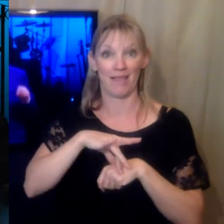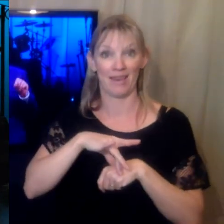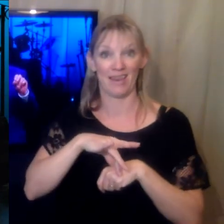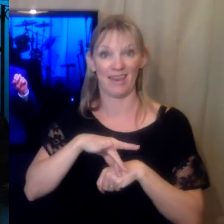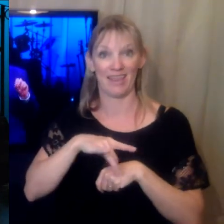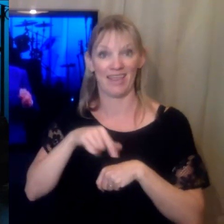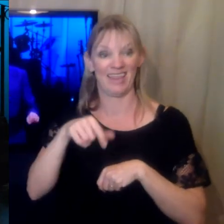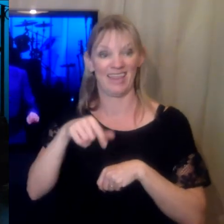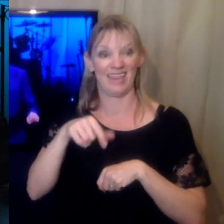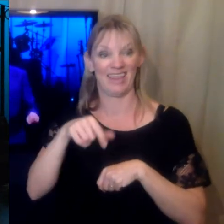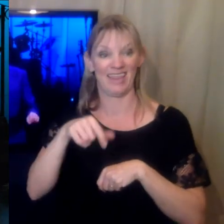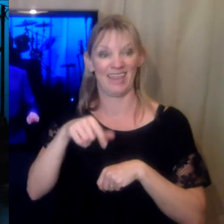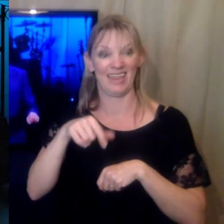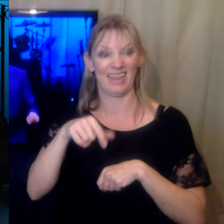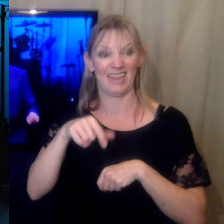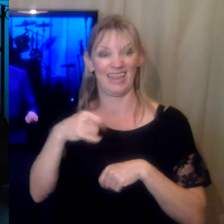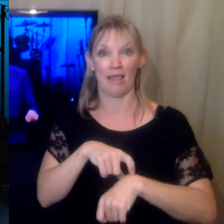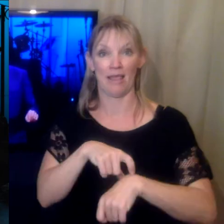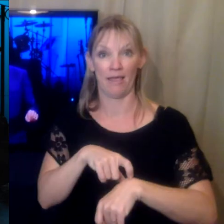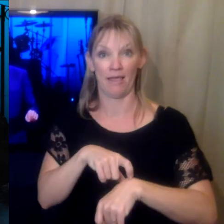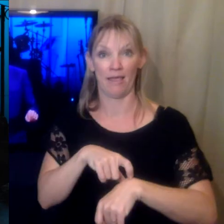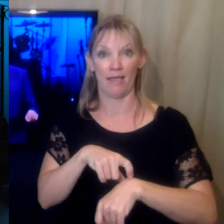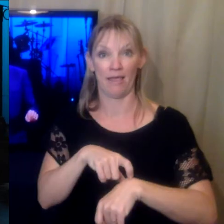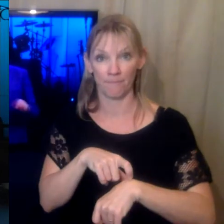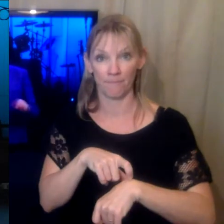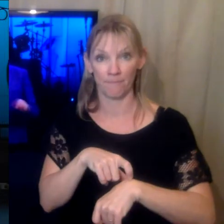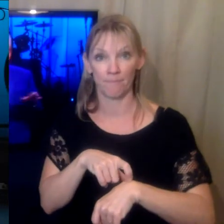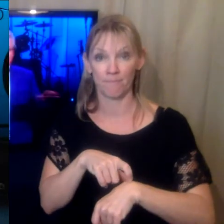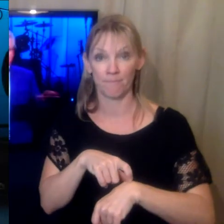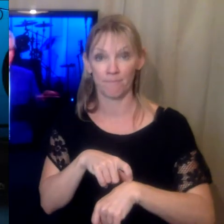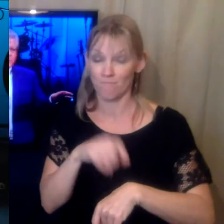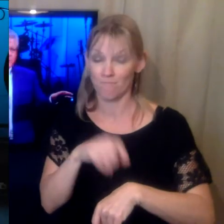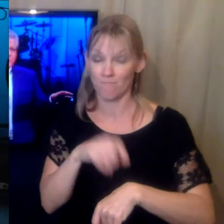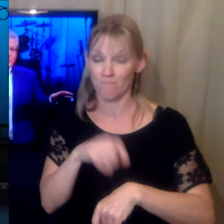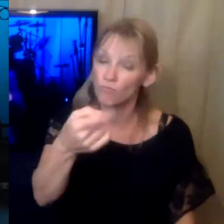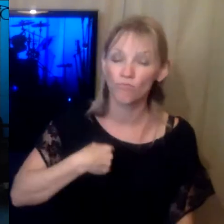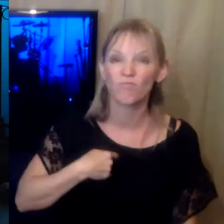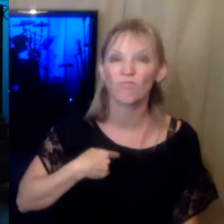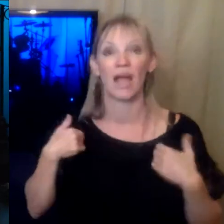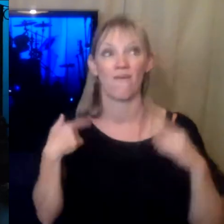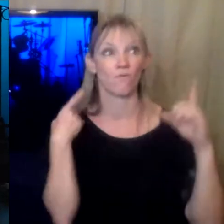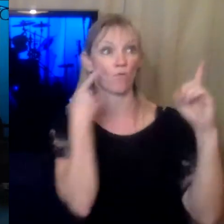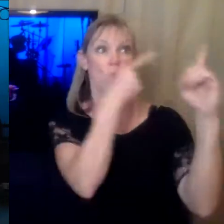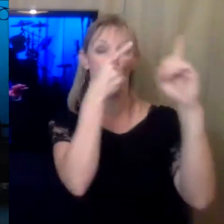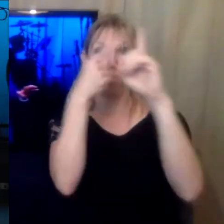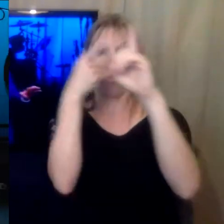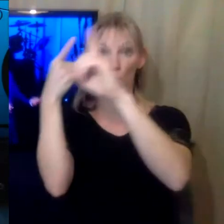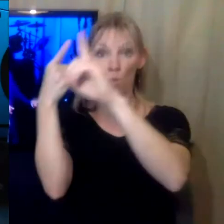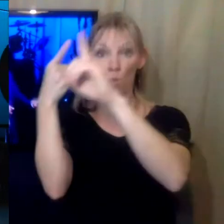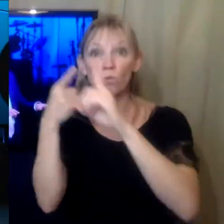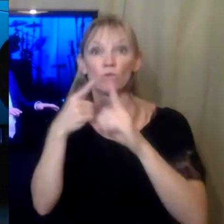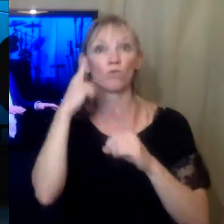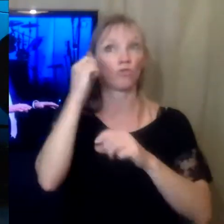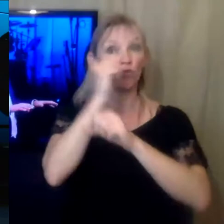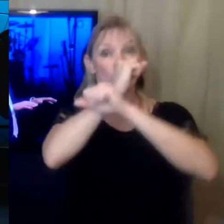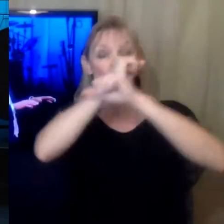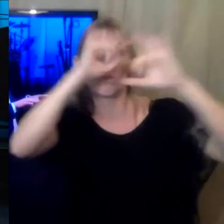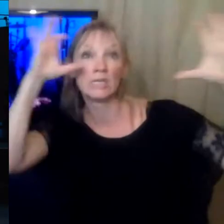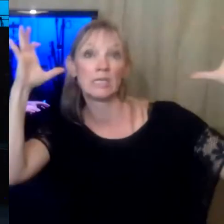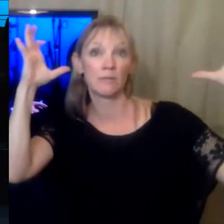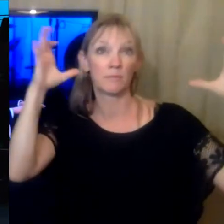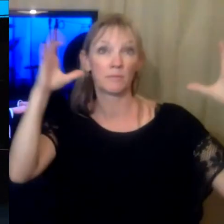this particular time. Oh yeah, I know, you and I, we've all got our goals and our unique dreams